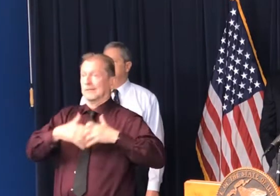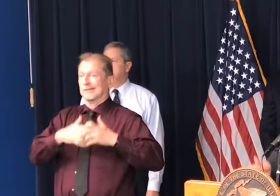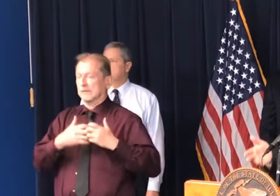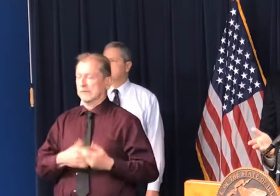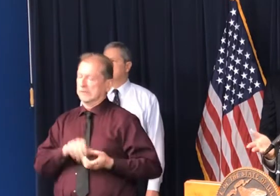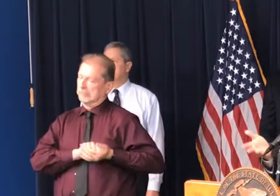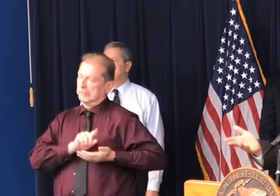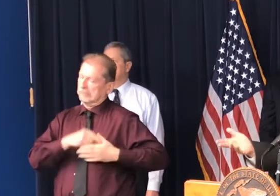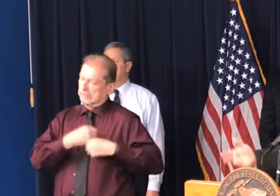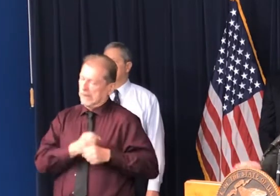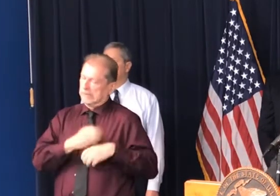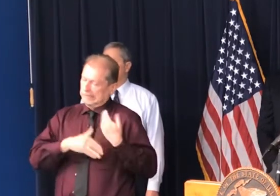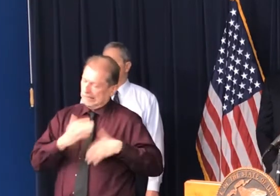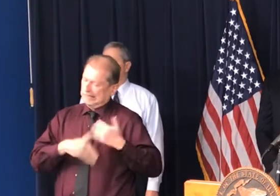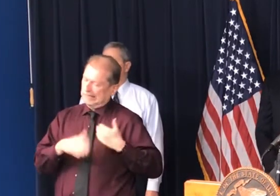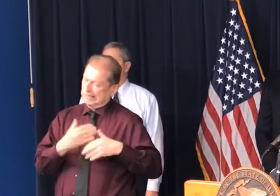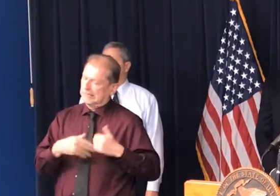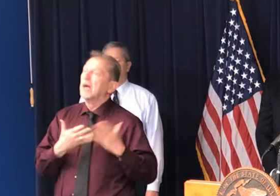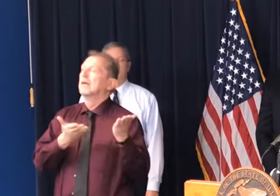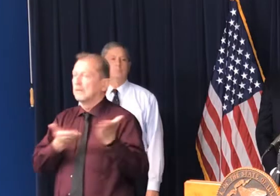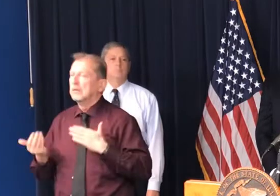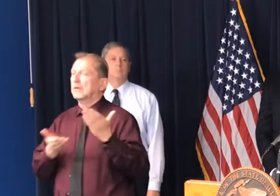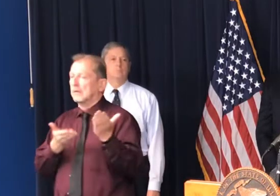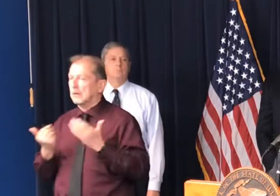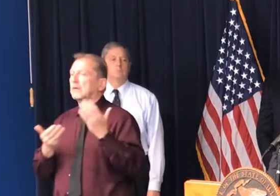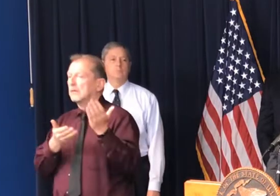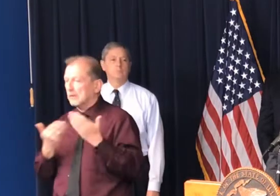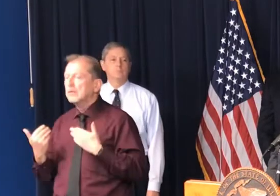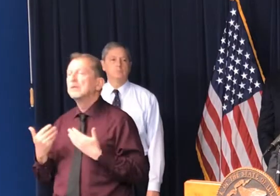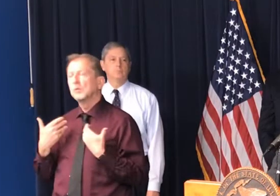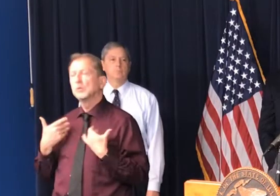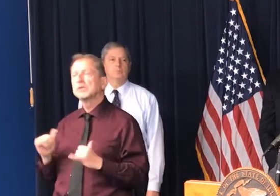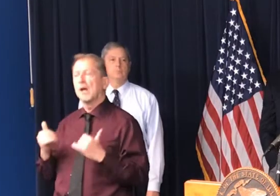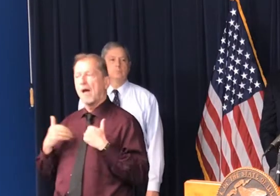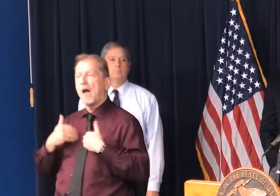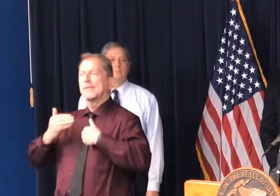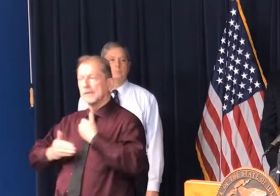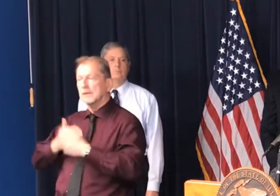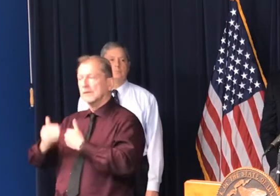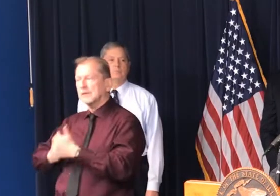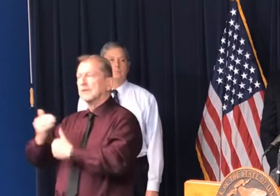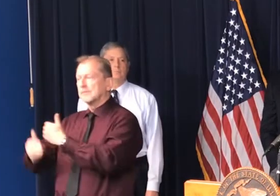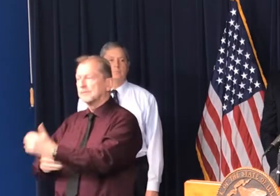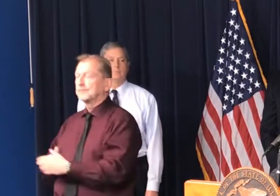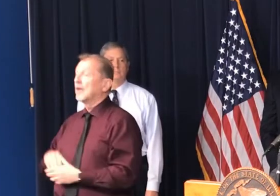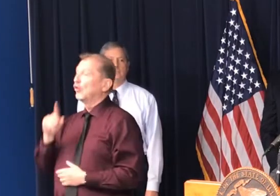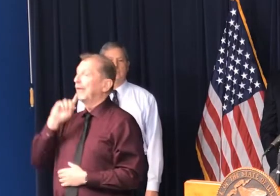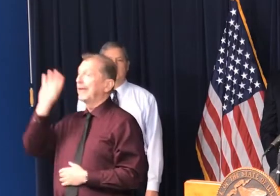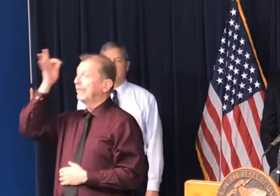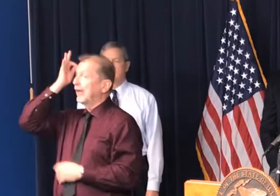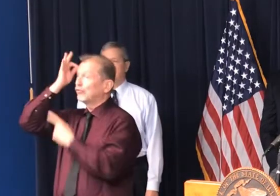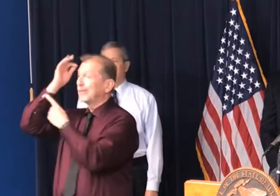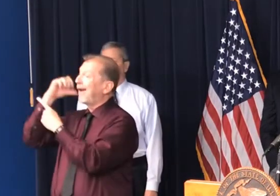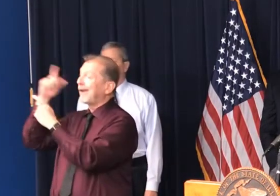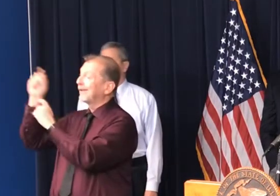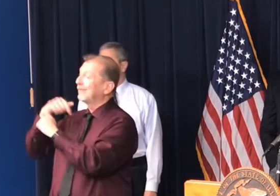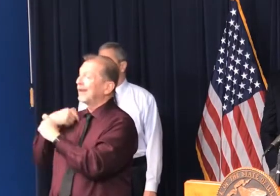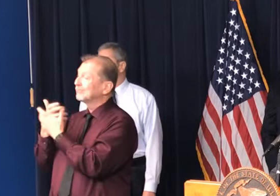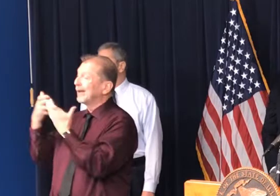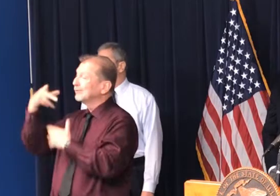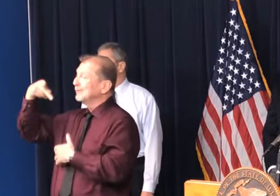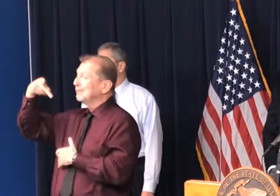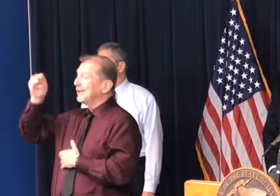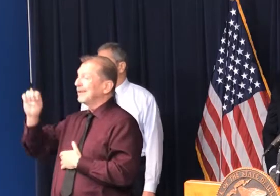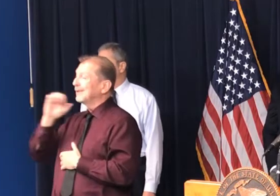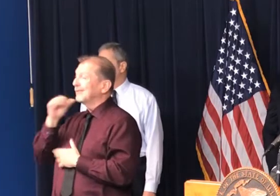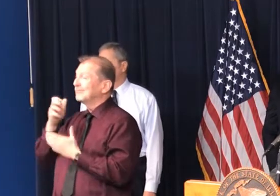in the recent past, because as I think I pointed out to you, we really haven't received all that much PPE from the federal government.